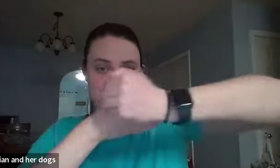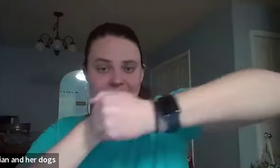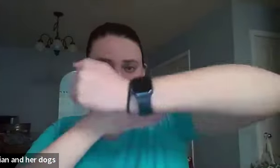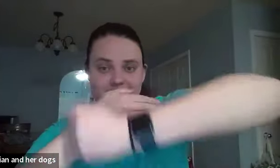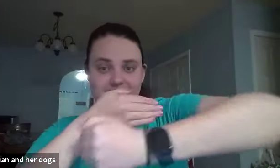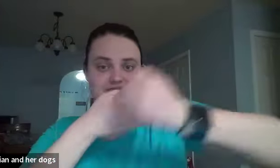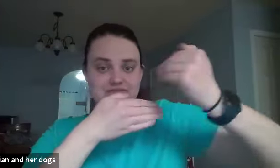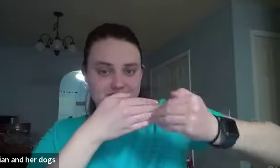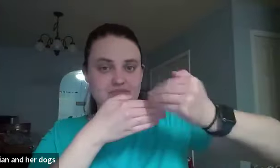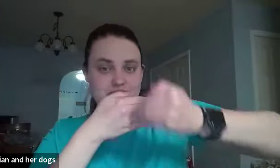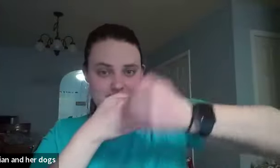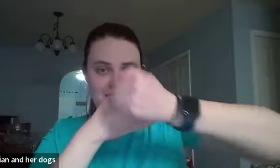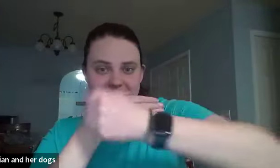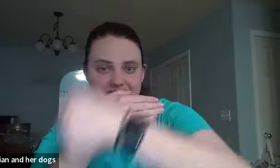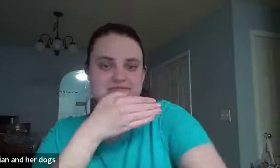bread, bread.